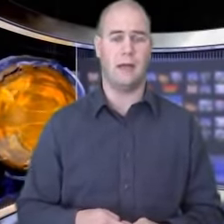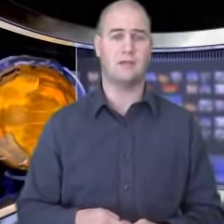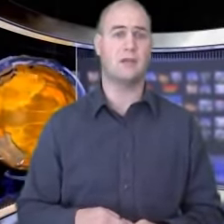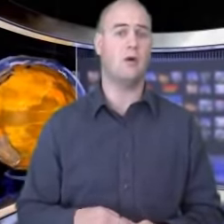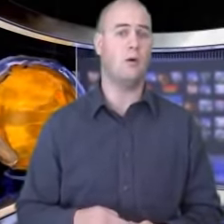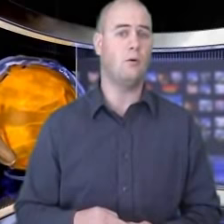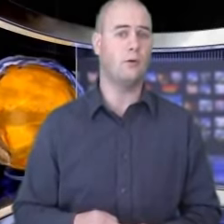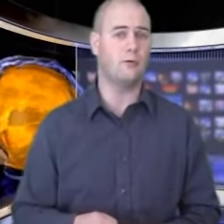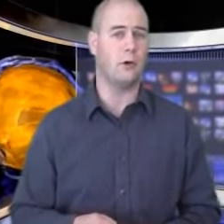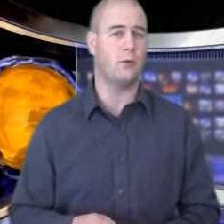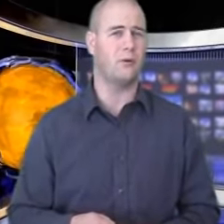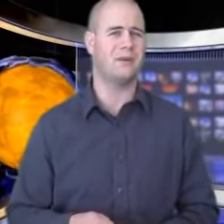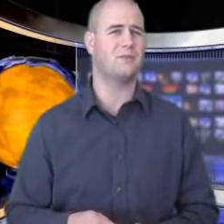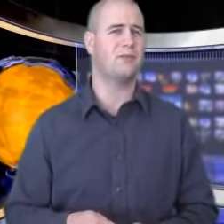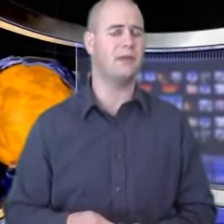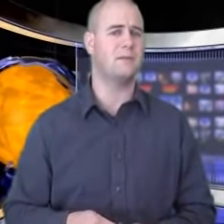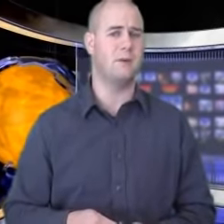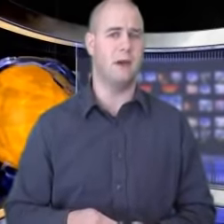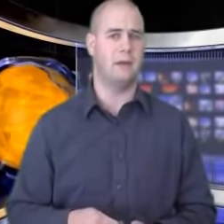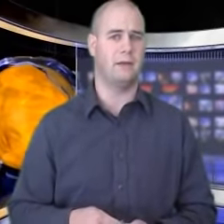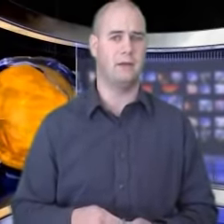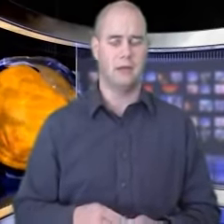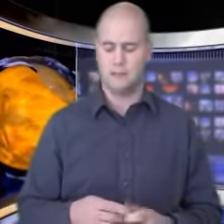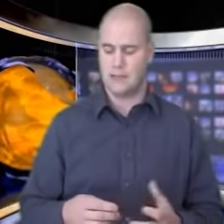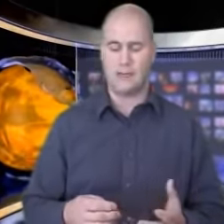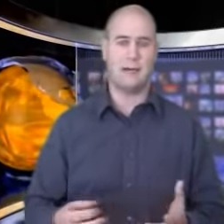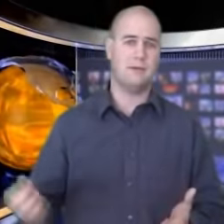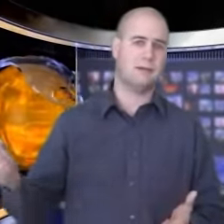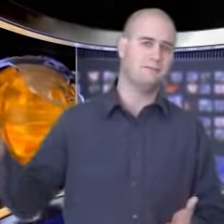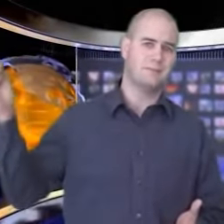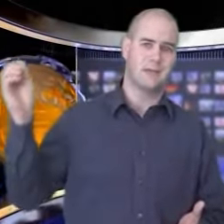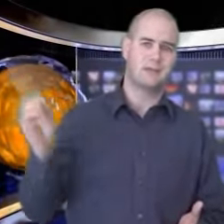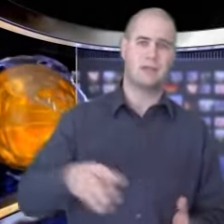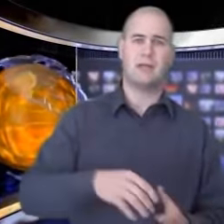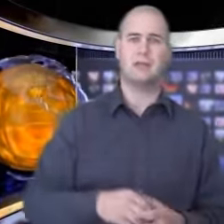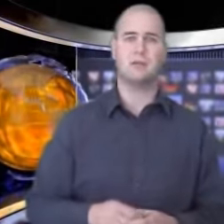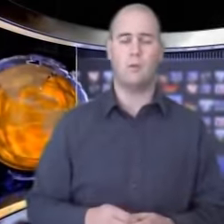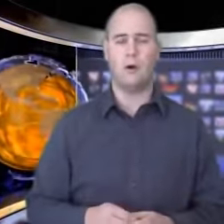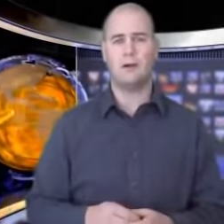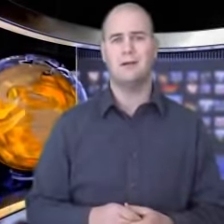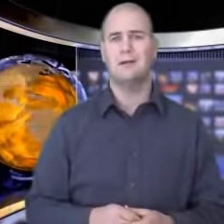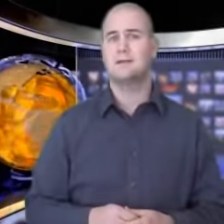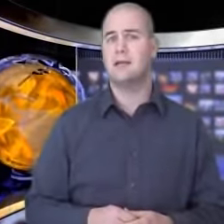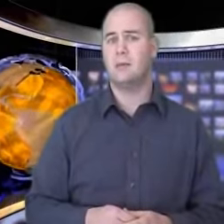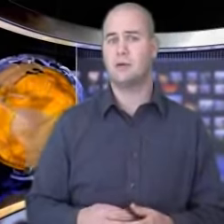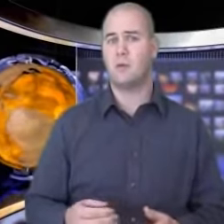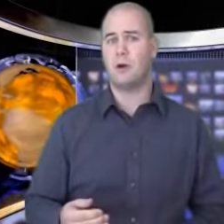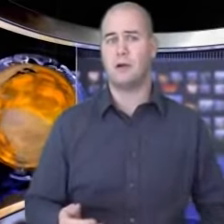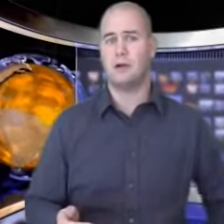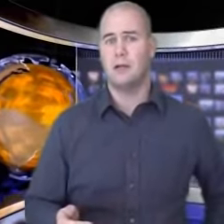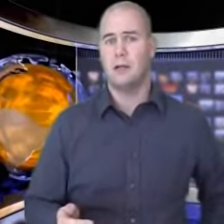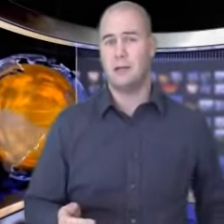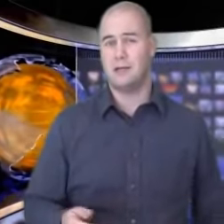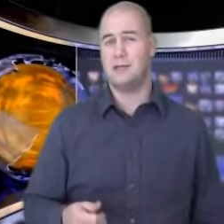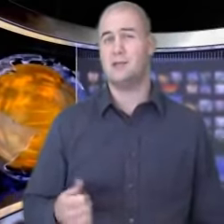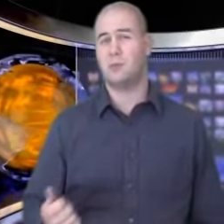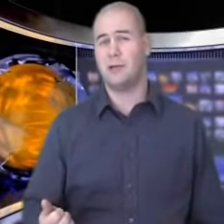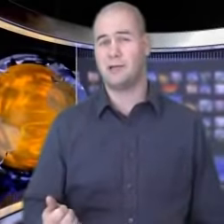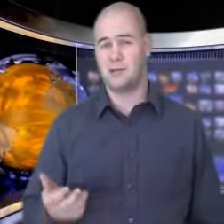the overflow or displacement method. Take an object, stick it in some water, see how much water it displaces or